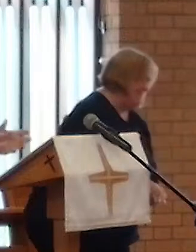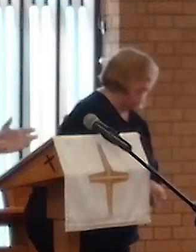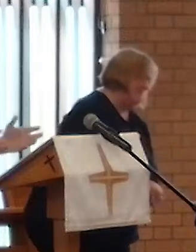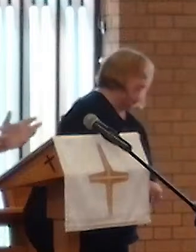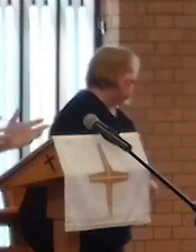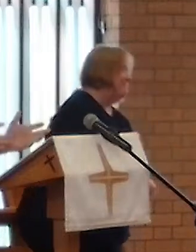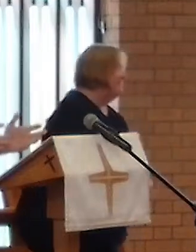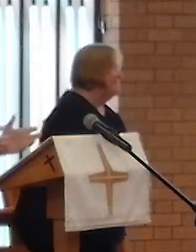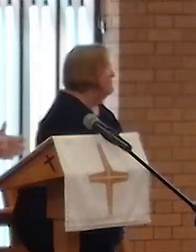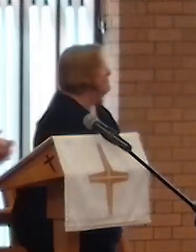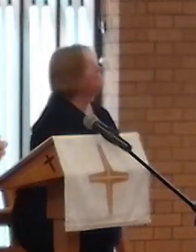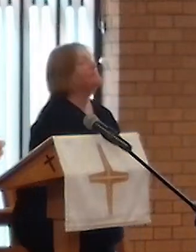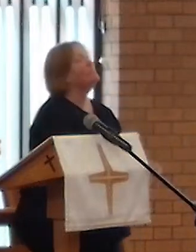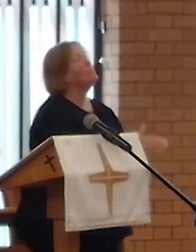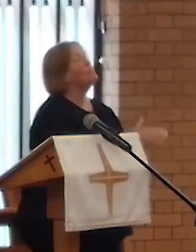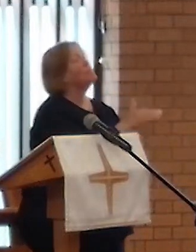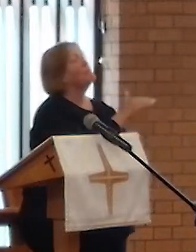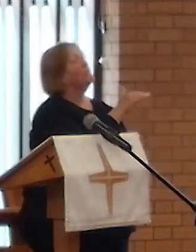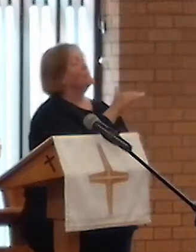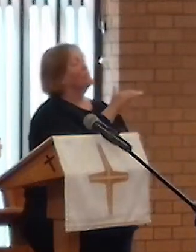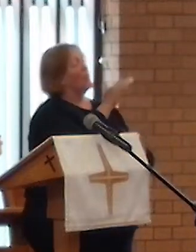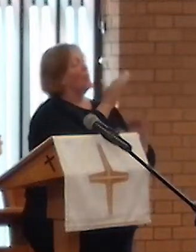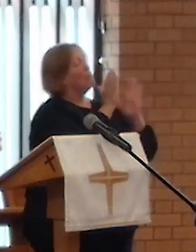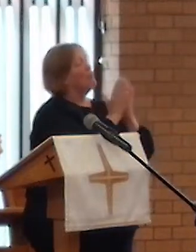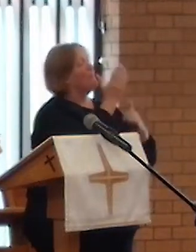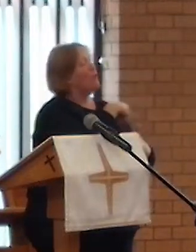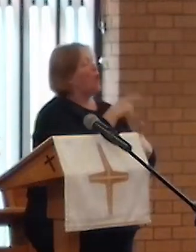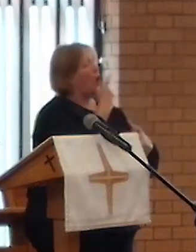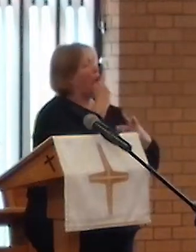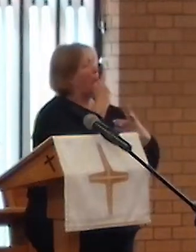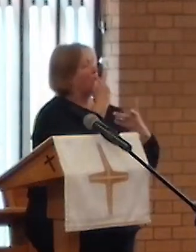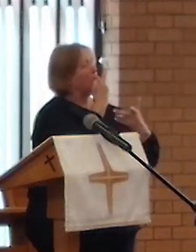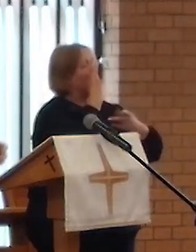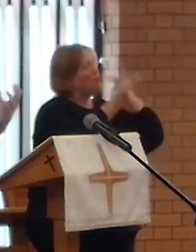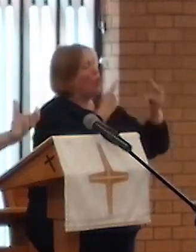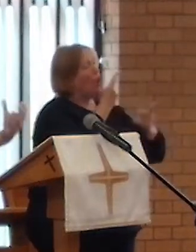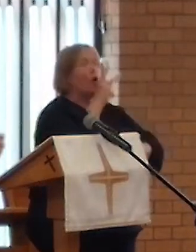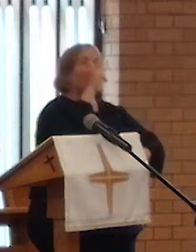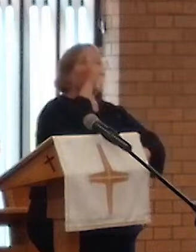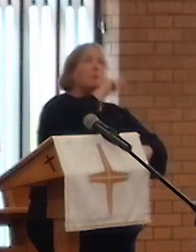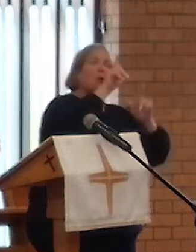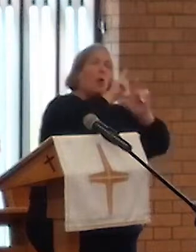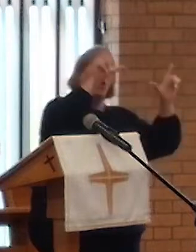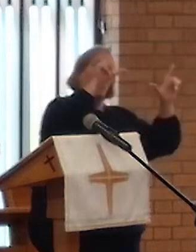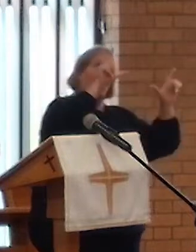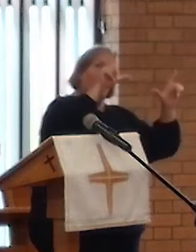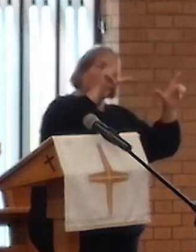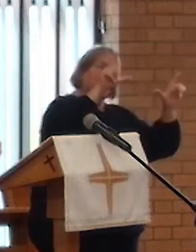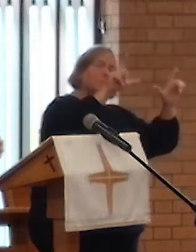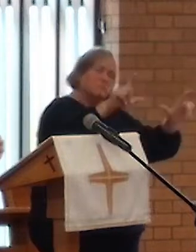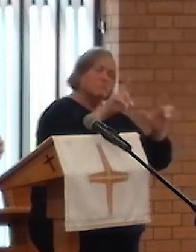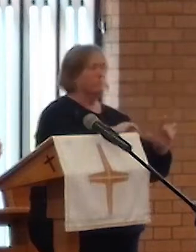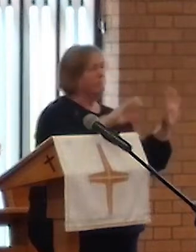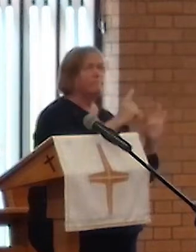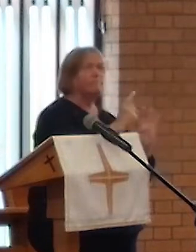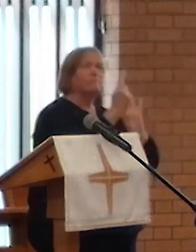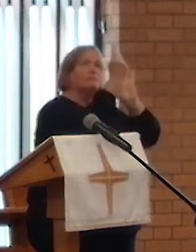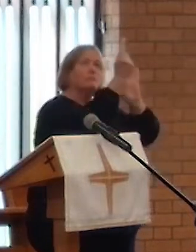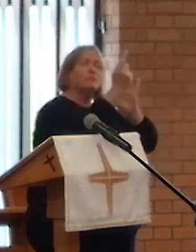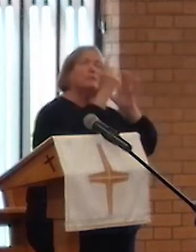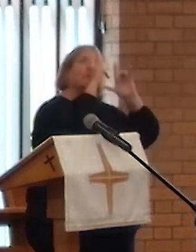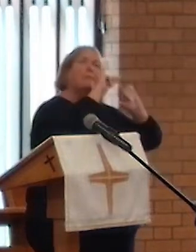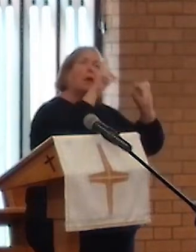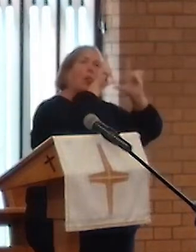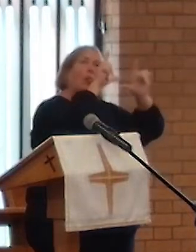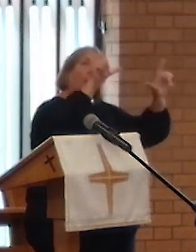I'd like to use this prayer from a song called Speak, O Lord. Speak, O Lord, as we come to you to receive the food of your